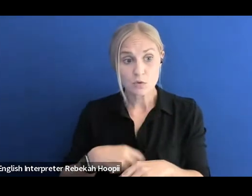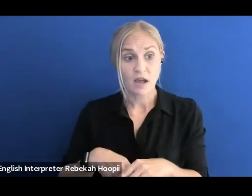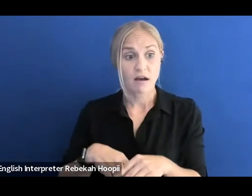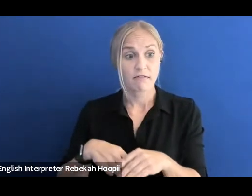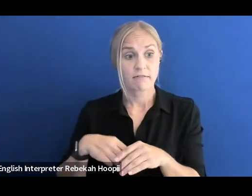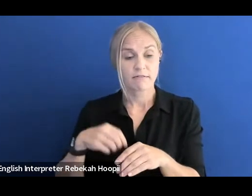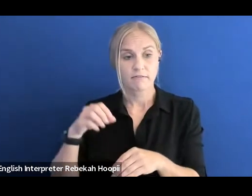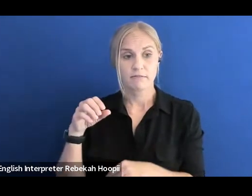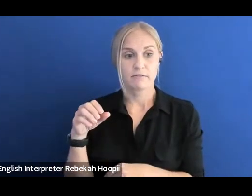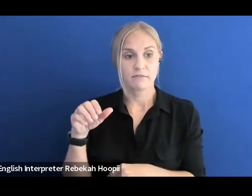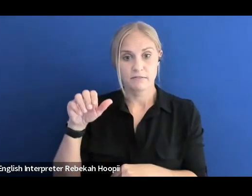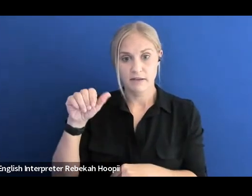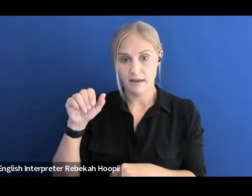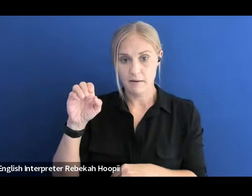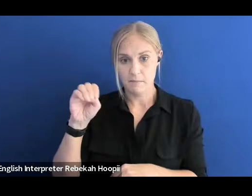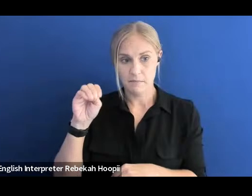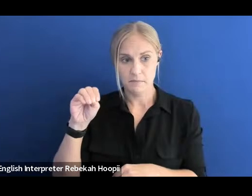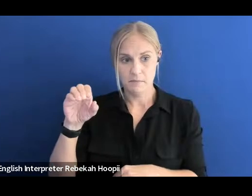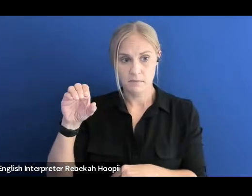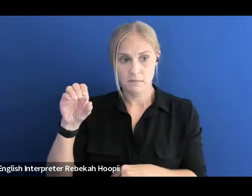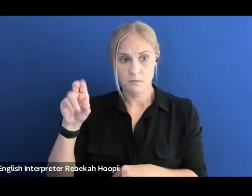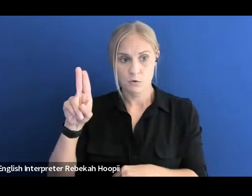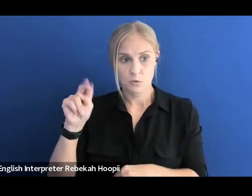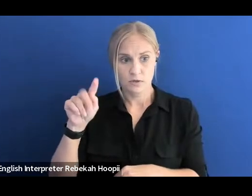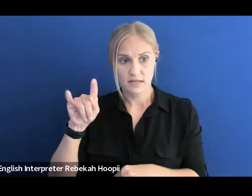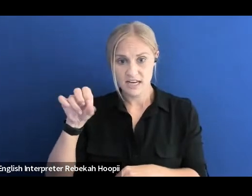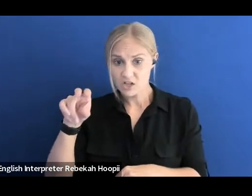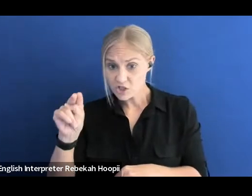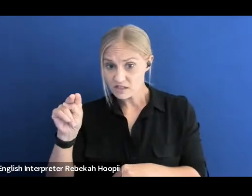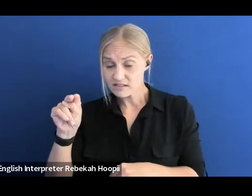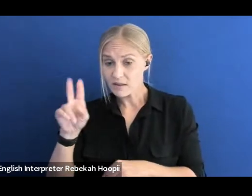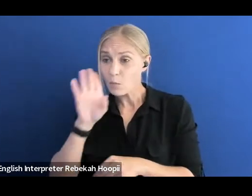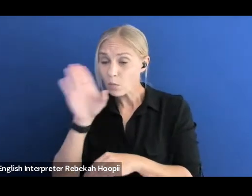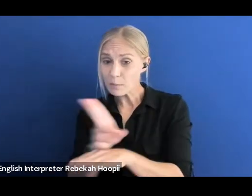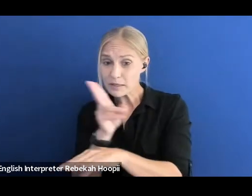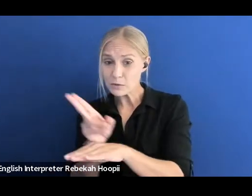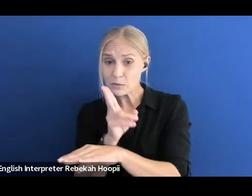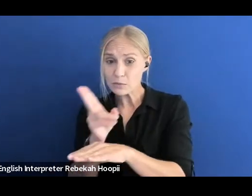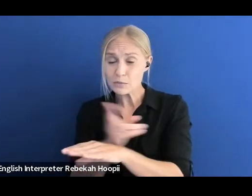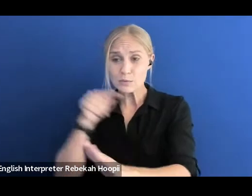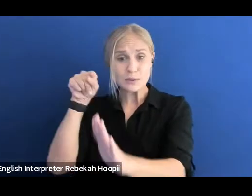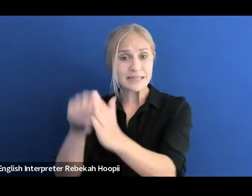are going to be used to kill innocent civilians. You know, in